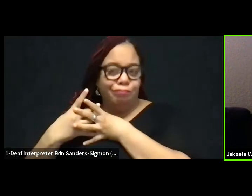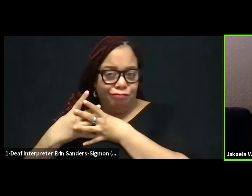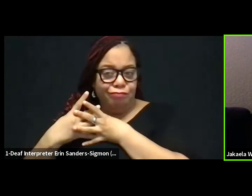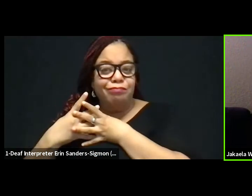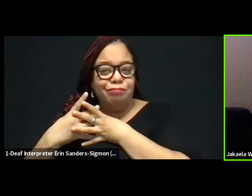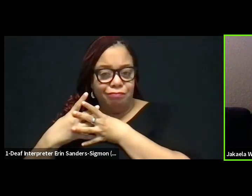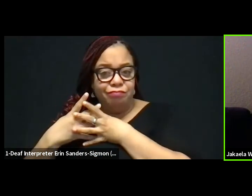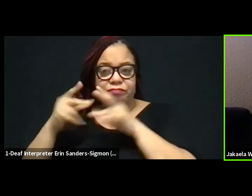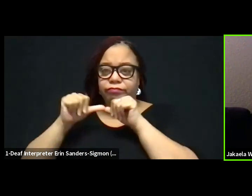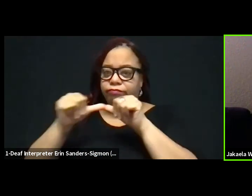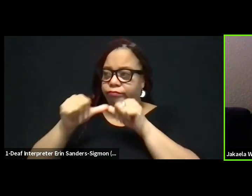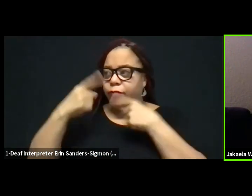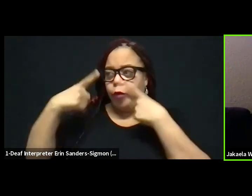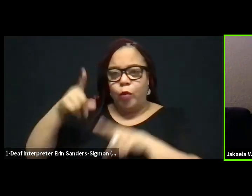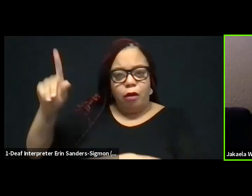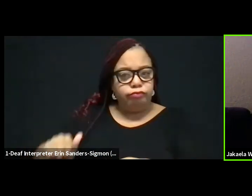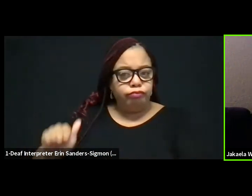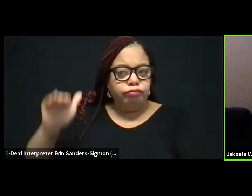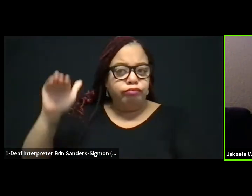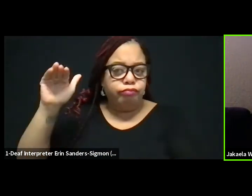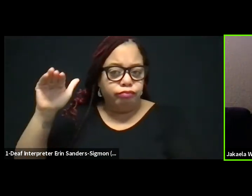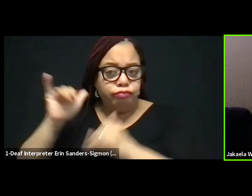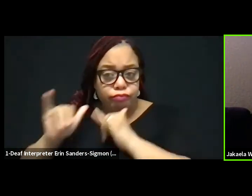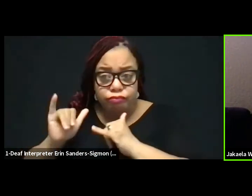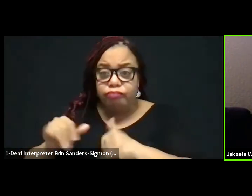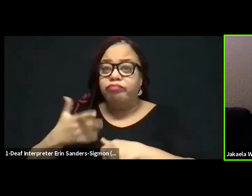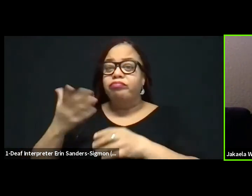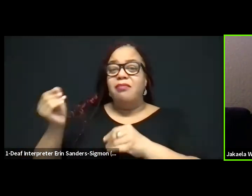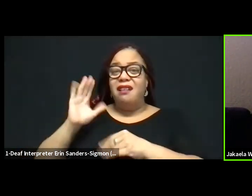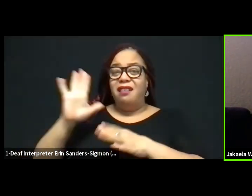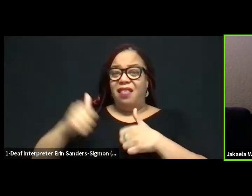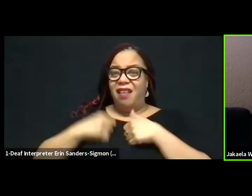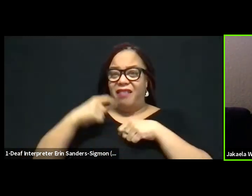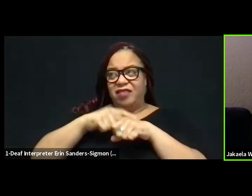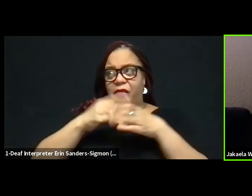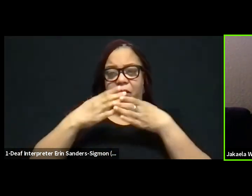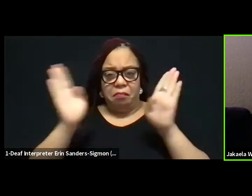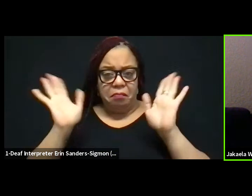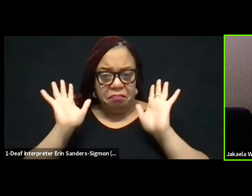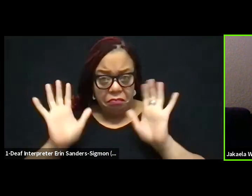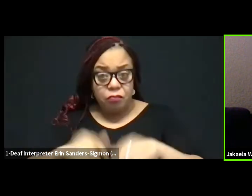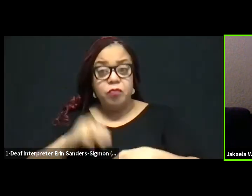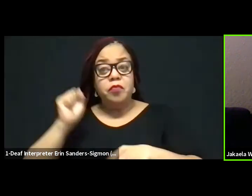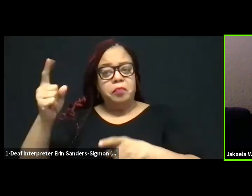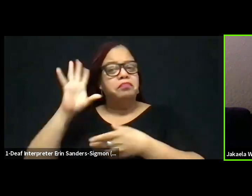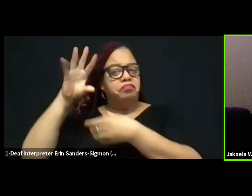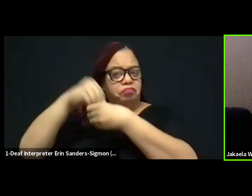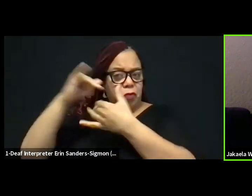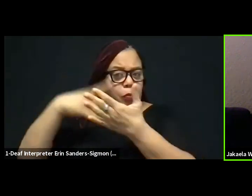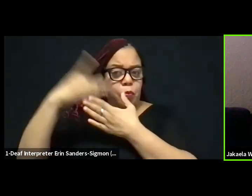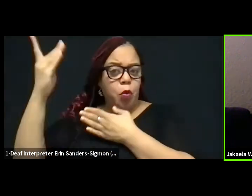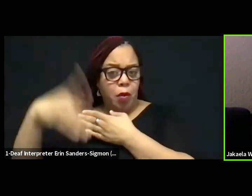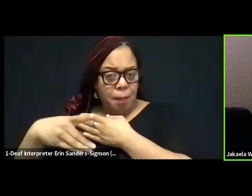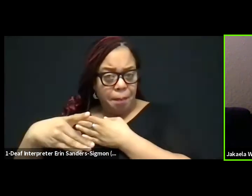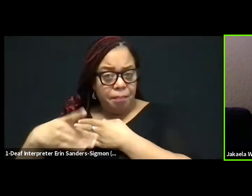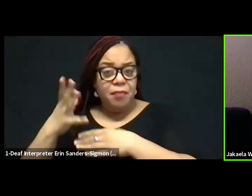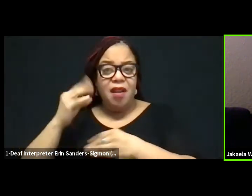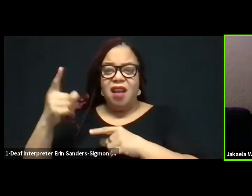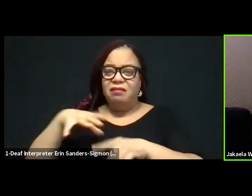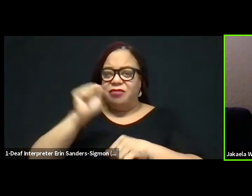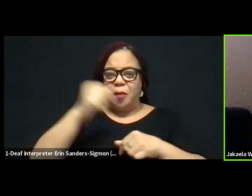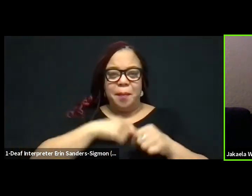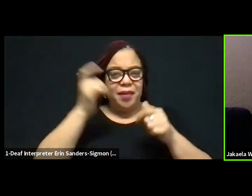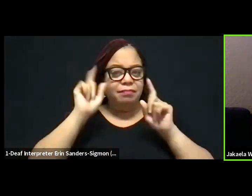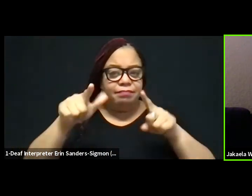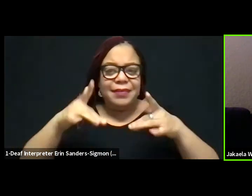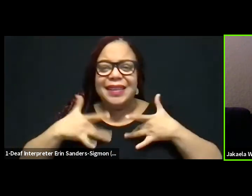me to an event that they were hosting. And when I say they were hosting, I'm speaking about the actual young people who were in the program were